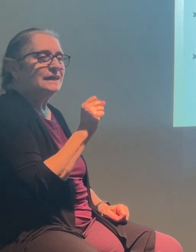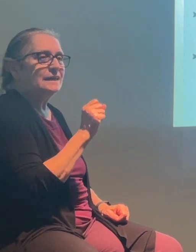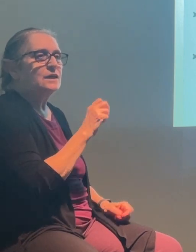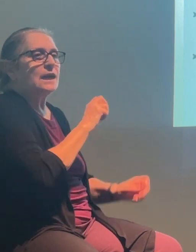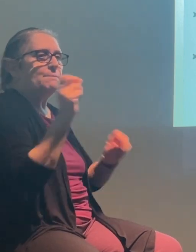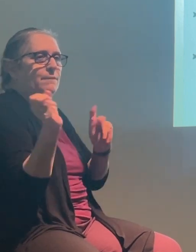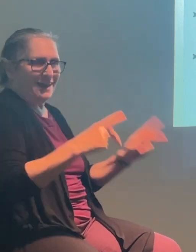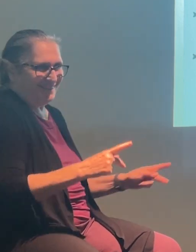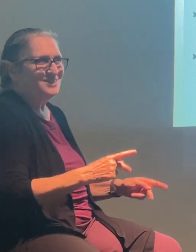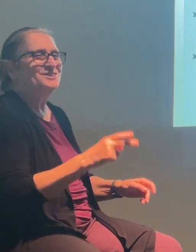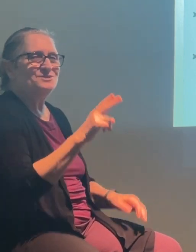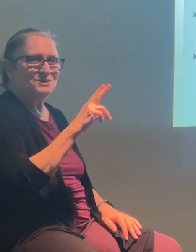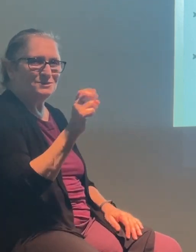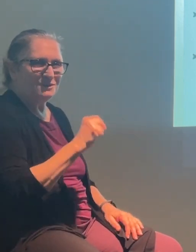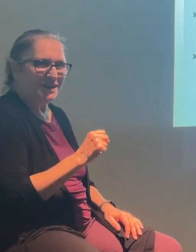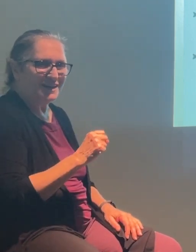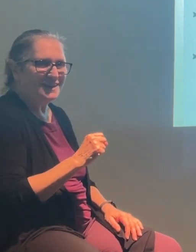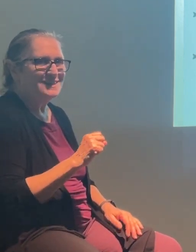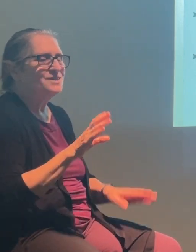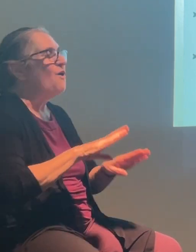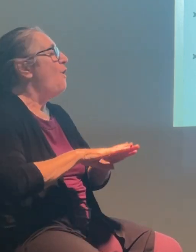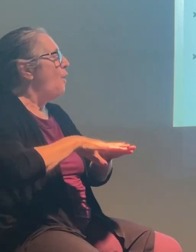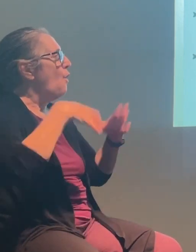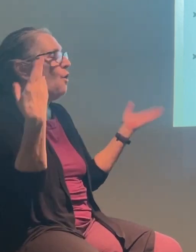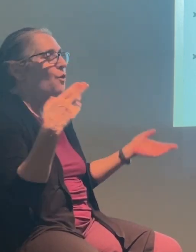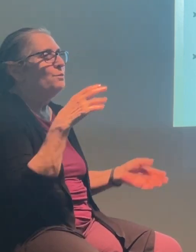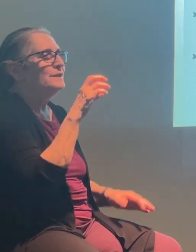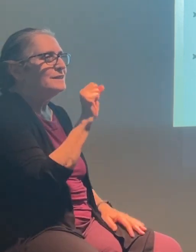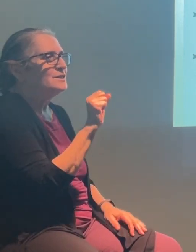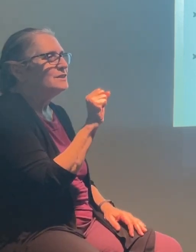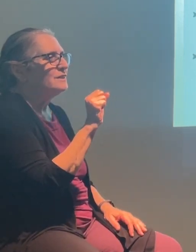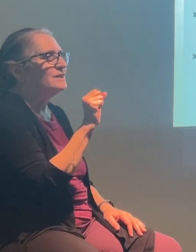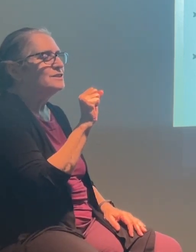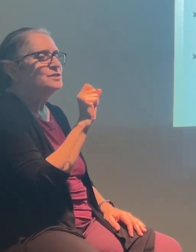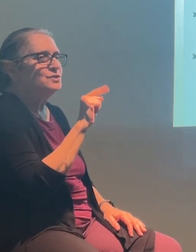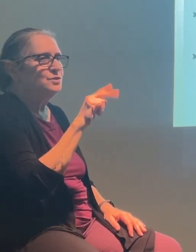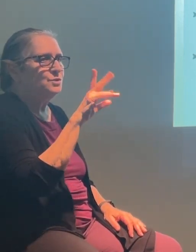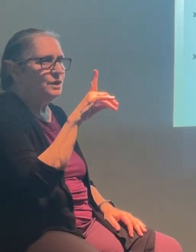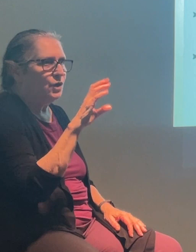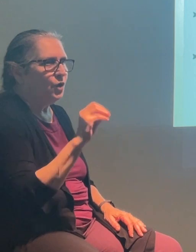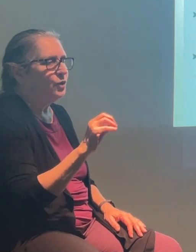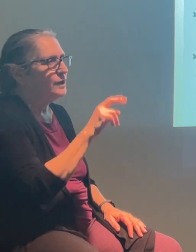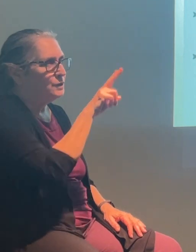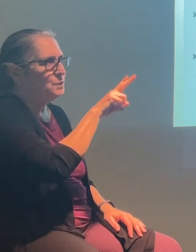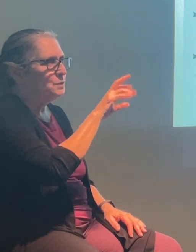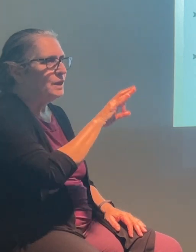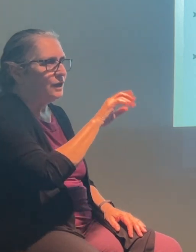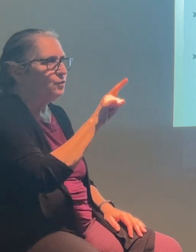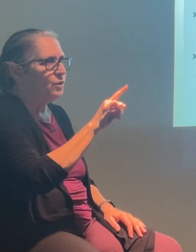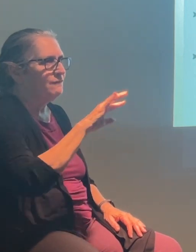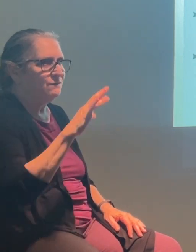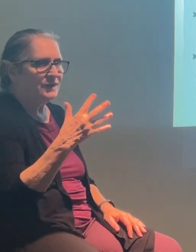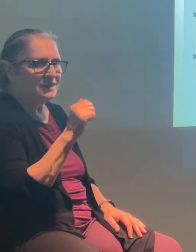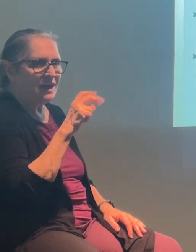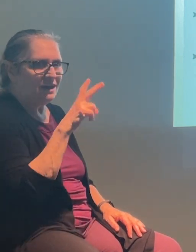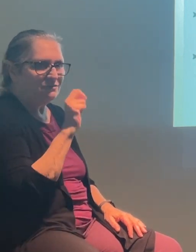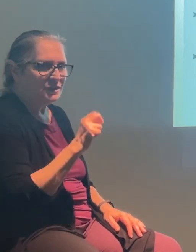came back to the US, opens a little studio at 291 Fifth Avenue, and basically